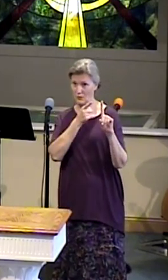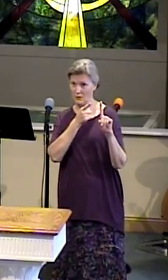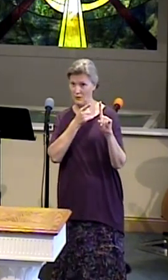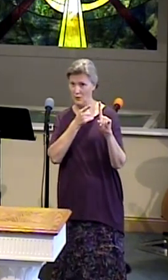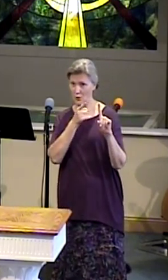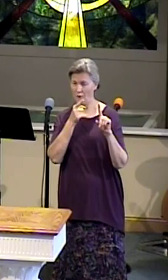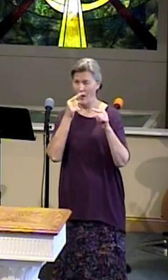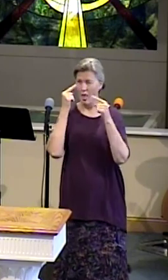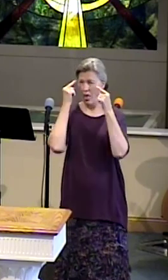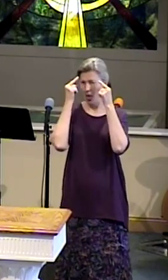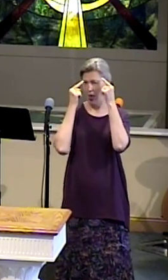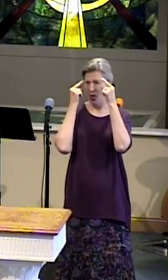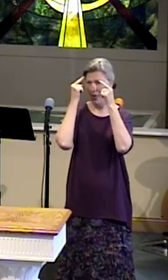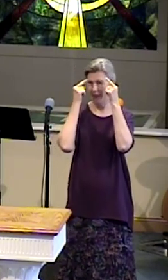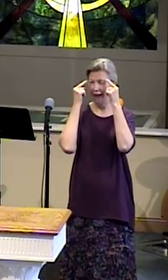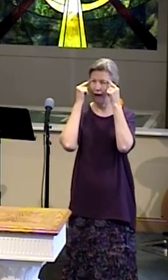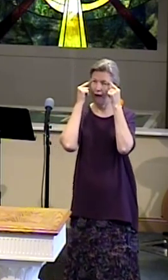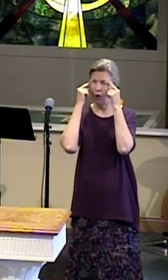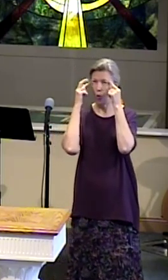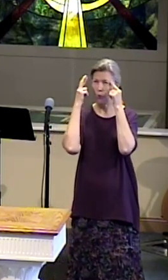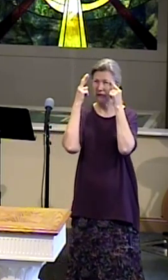why not.